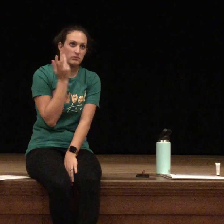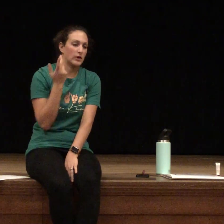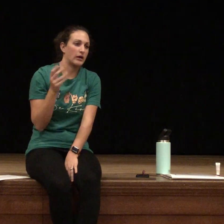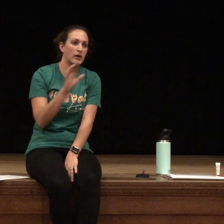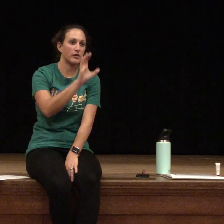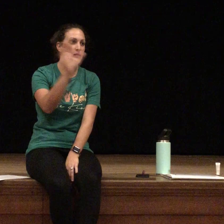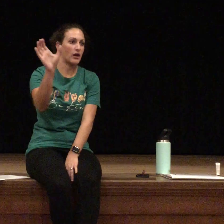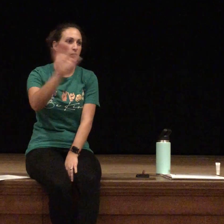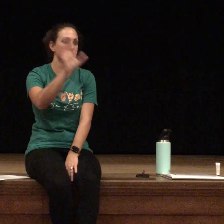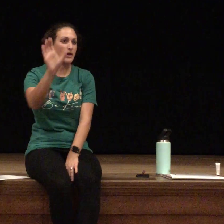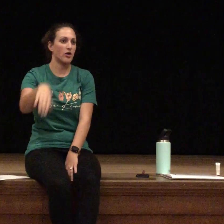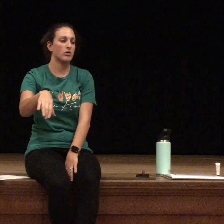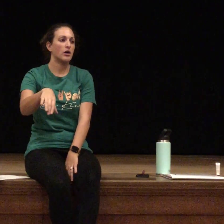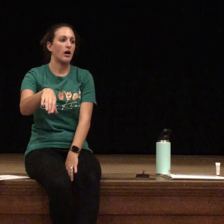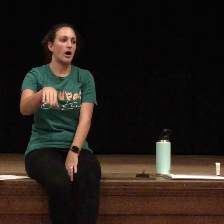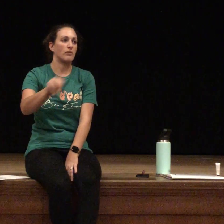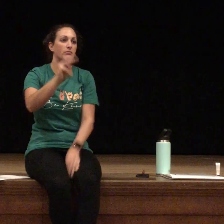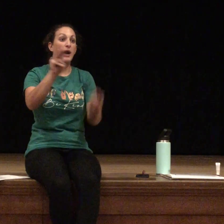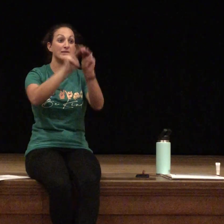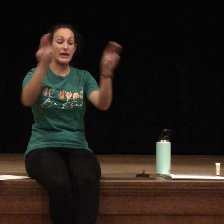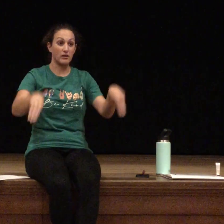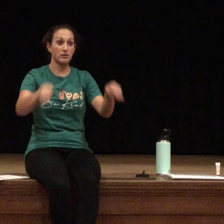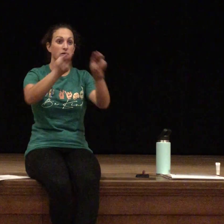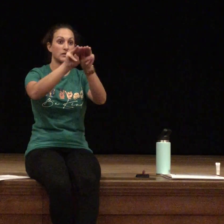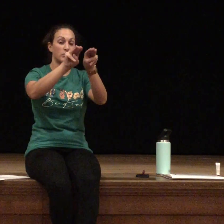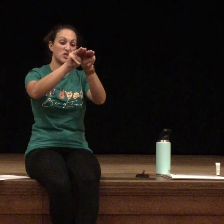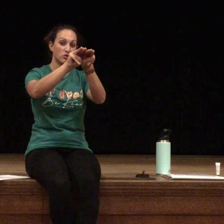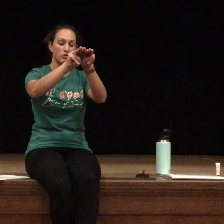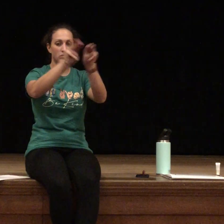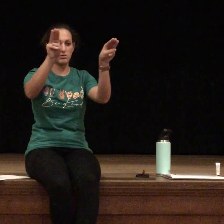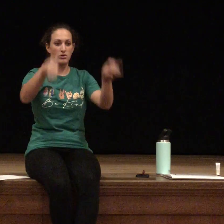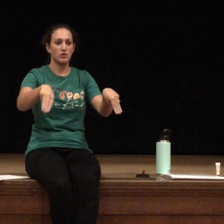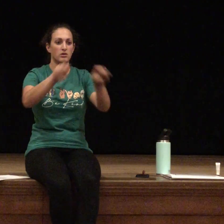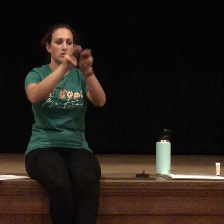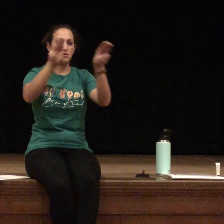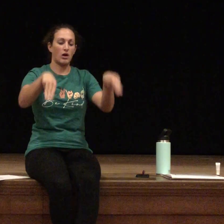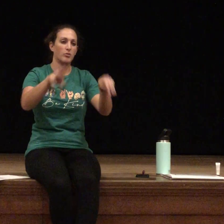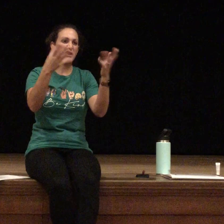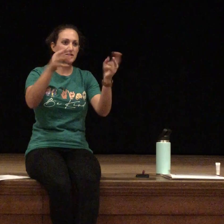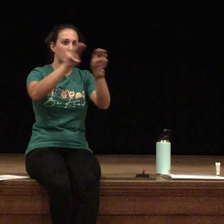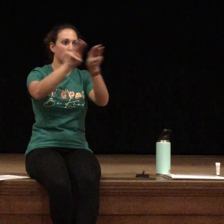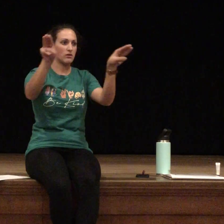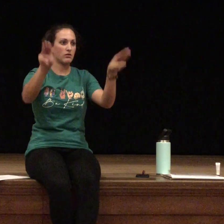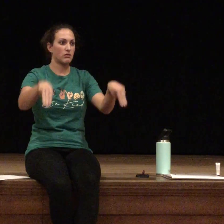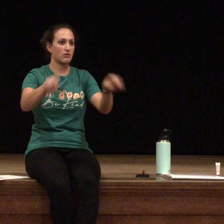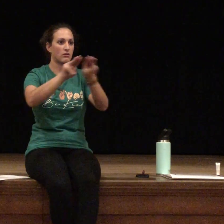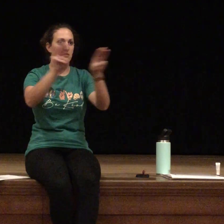I can't think of any other ones right now. Montana is going to be 2, but that's a state.